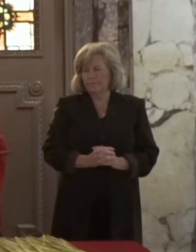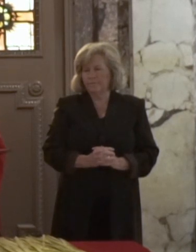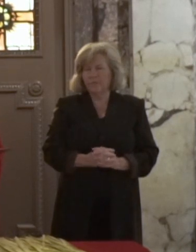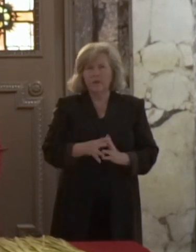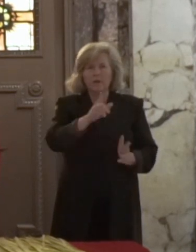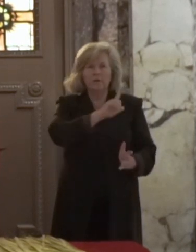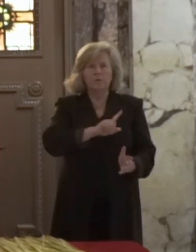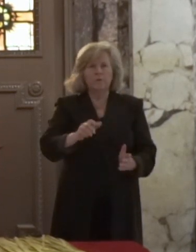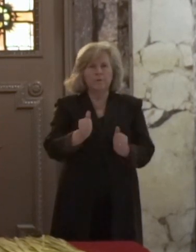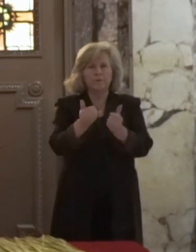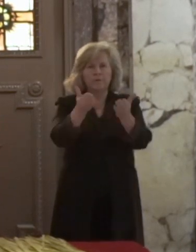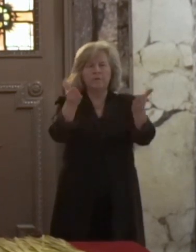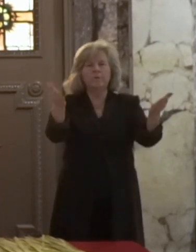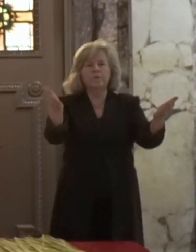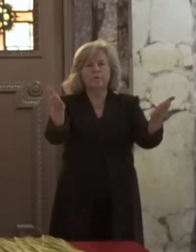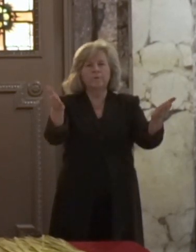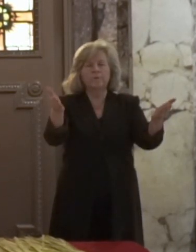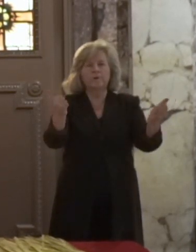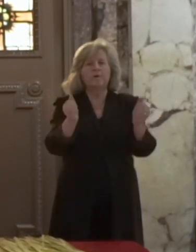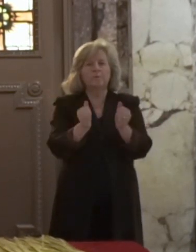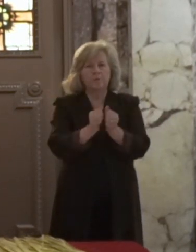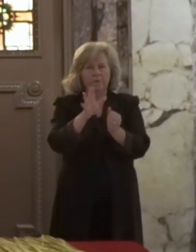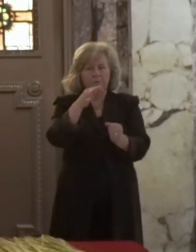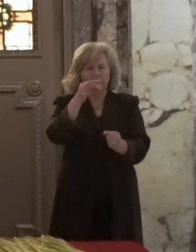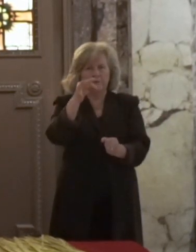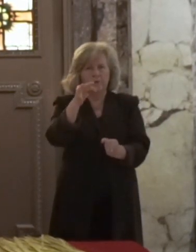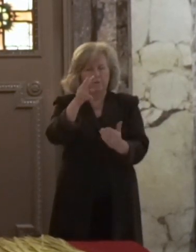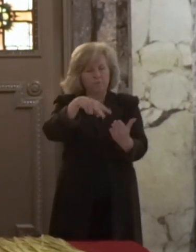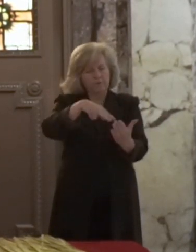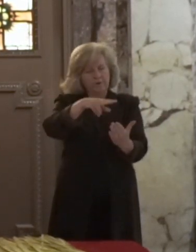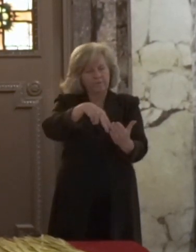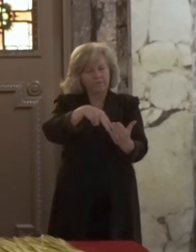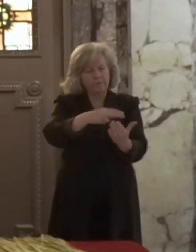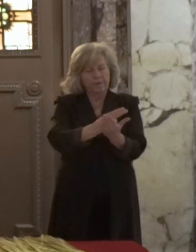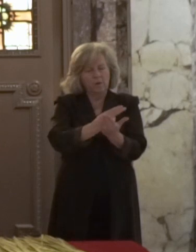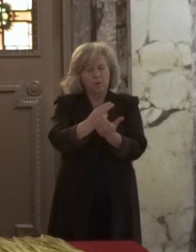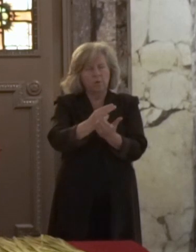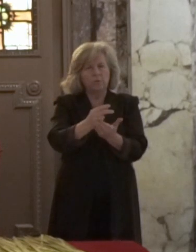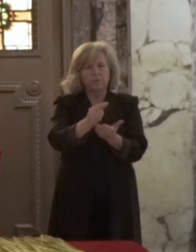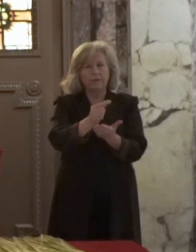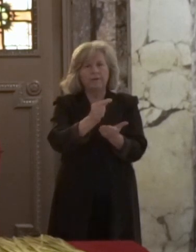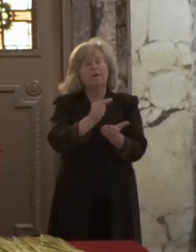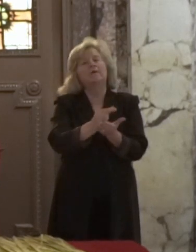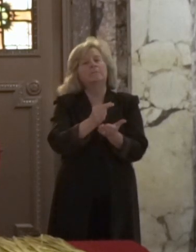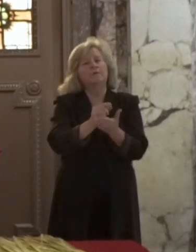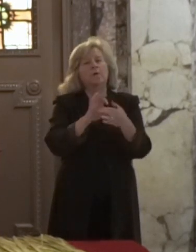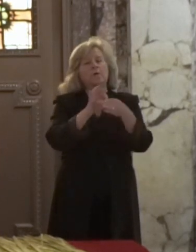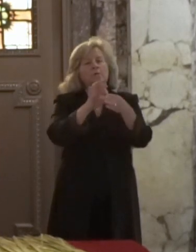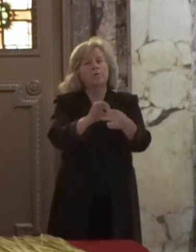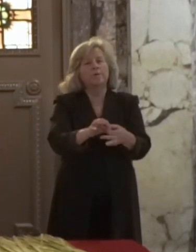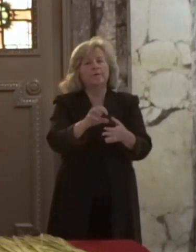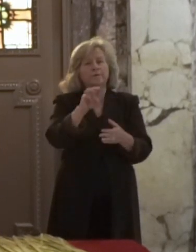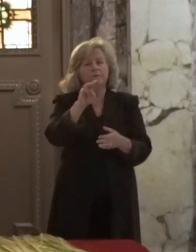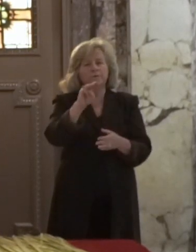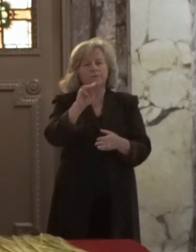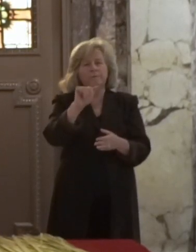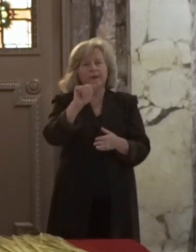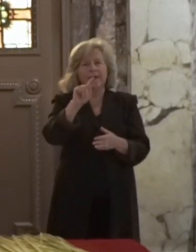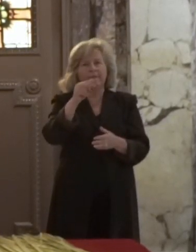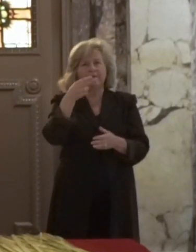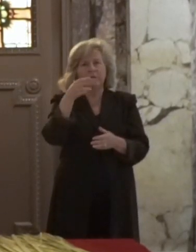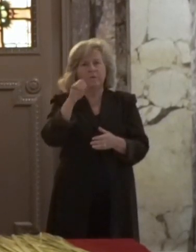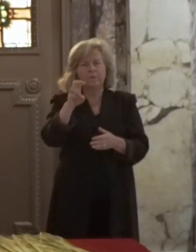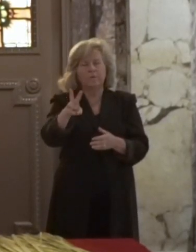The Lord be with you. And with your spirit. A reading from the Holy Gospel according to Matthew. Glory to you,